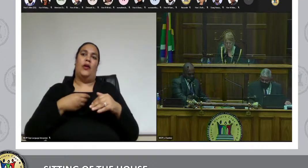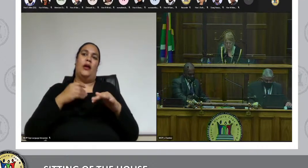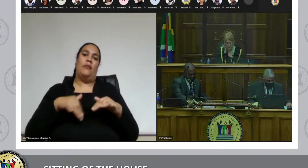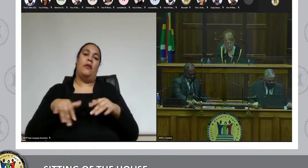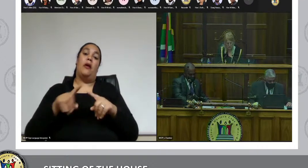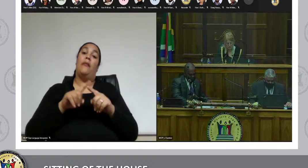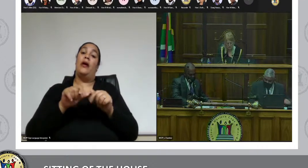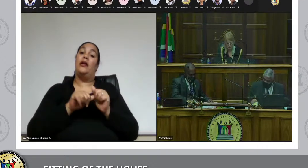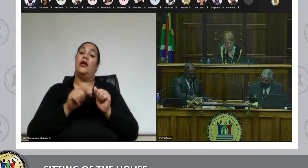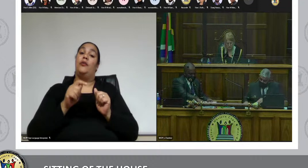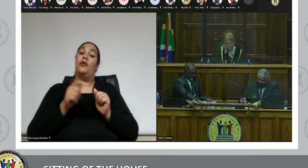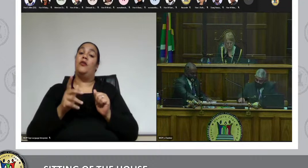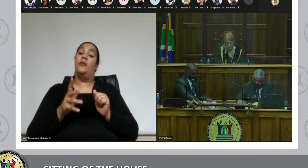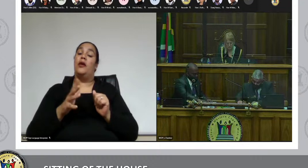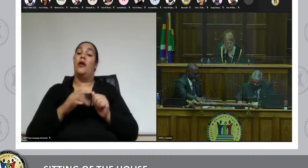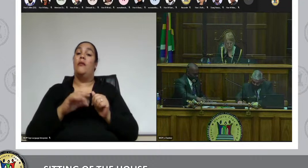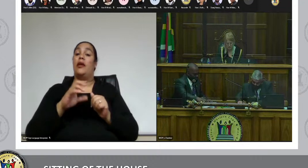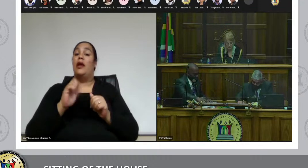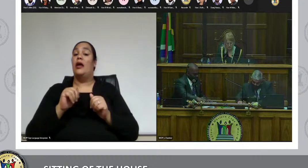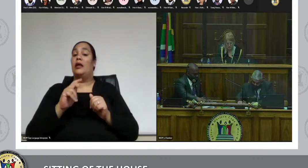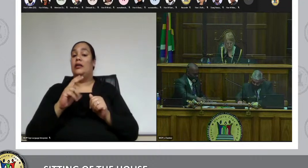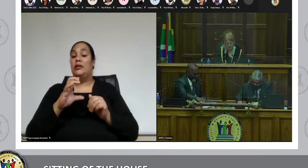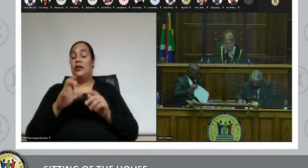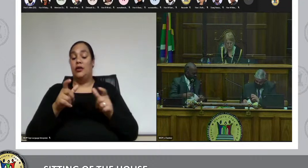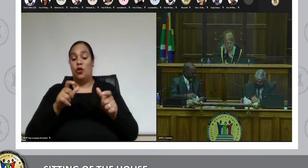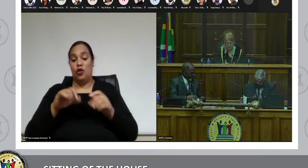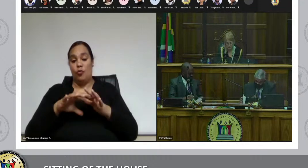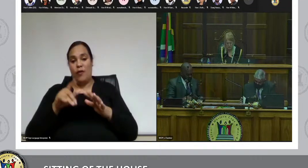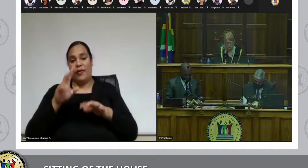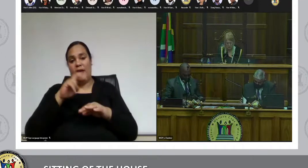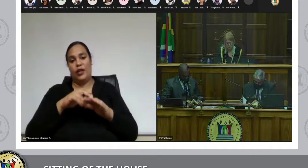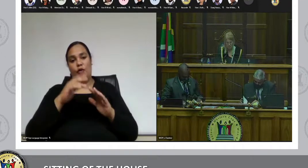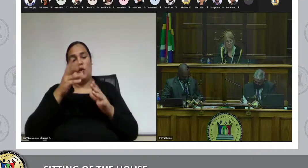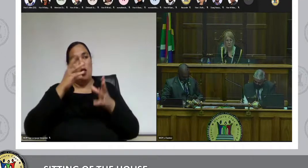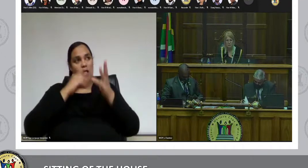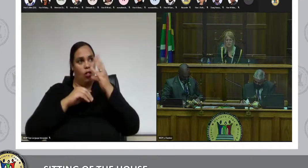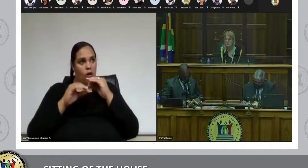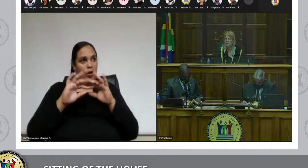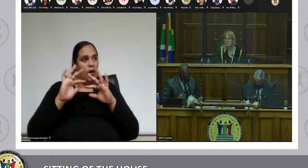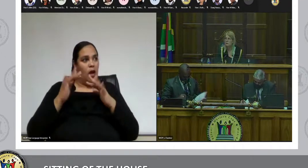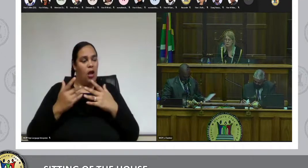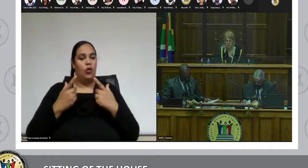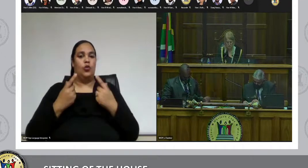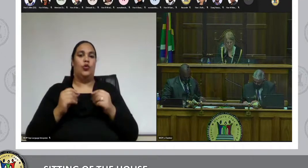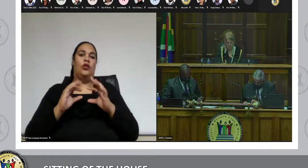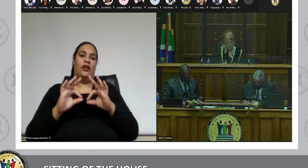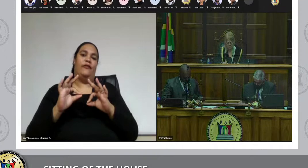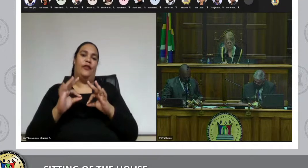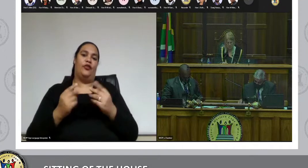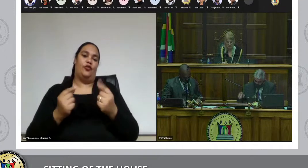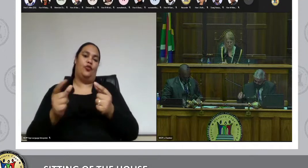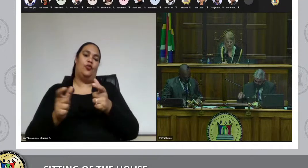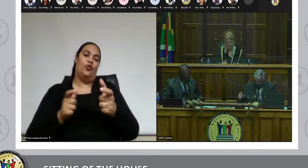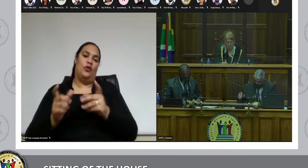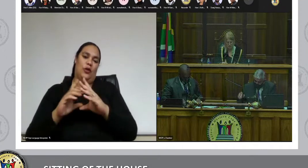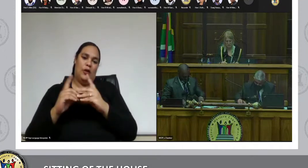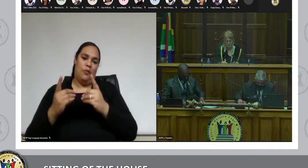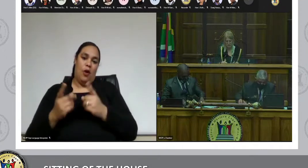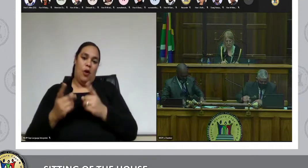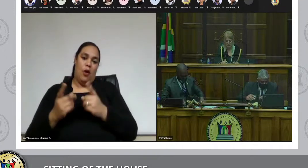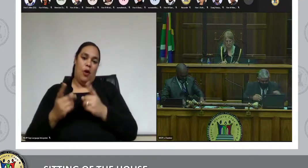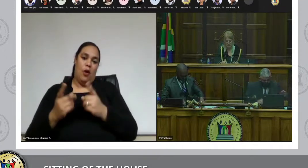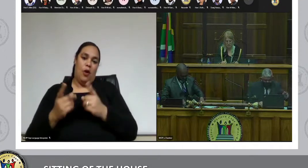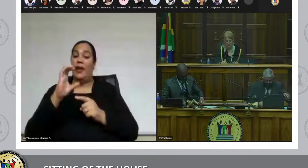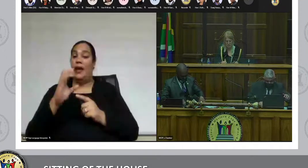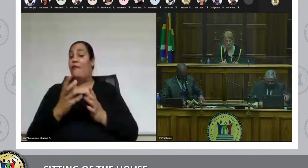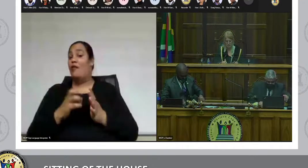Deputy Speaker, in ANC-run provinces, they should be taking lessons on how to efficiently run departments. In the Northern Cape,